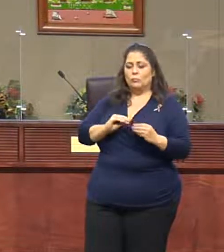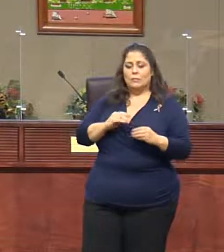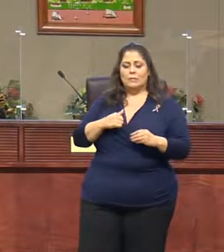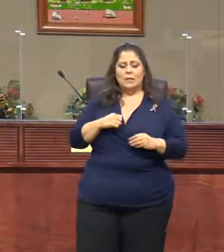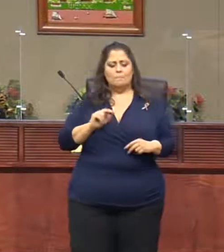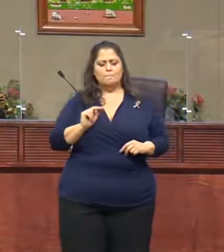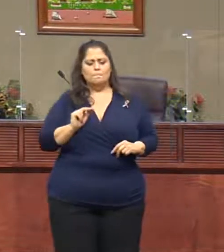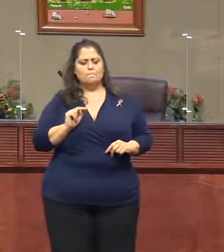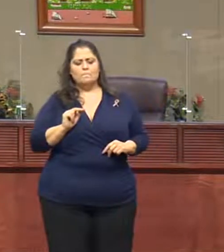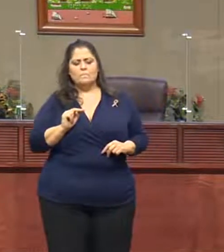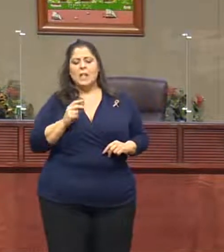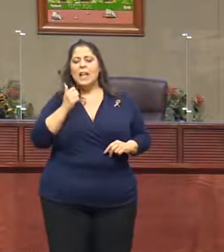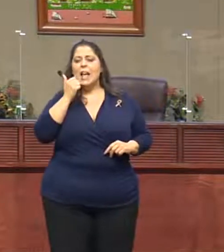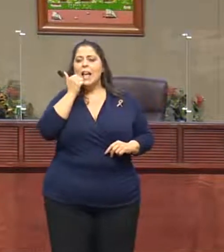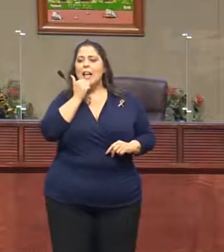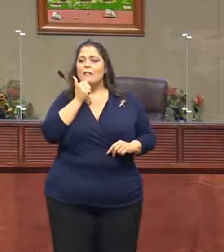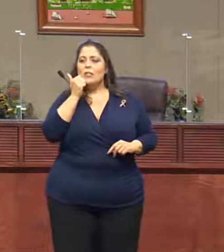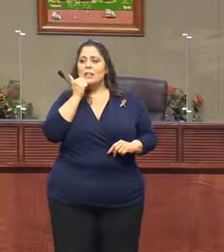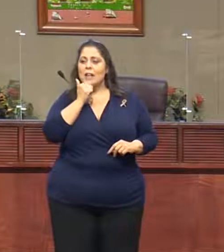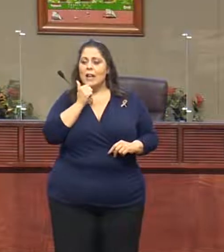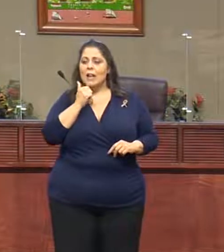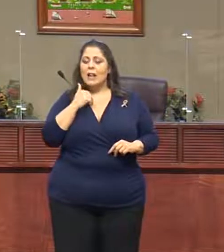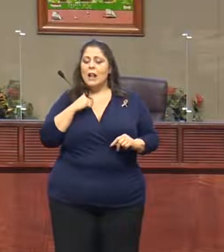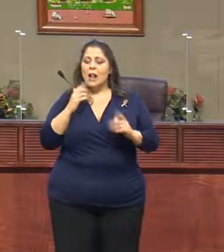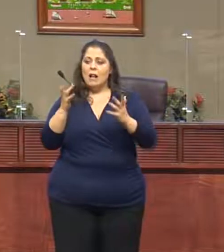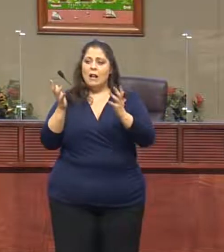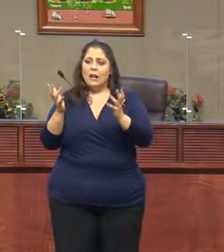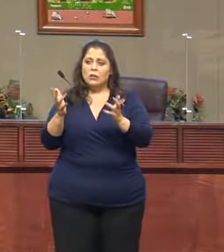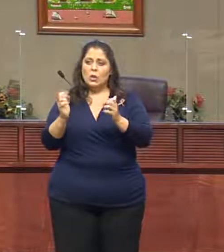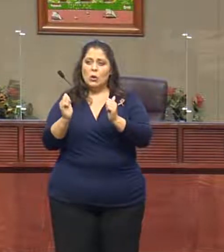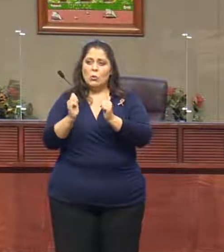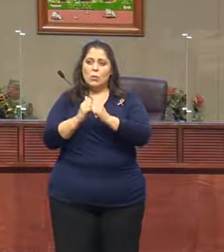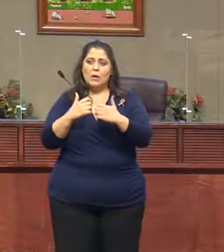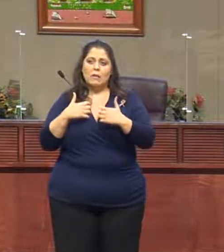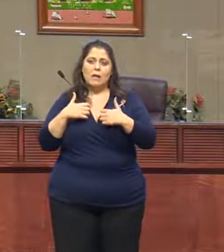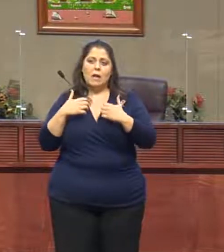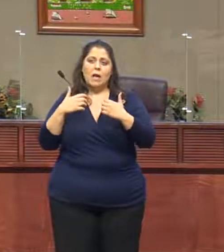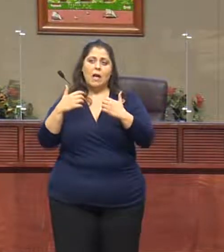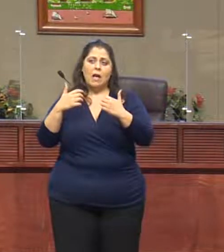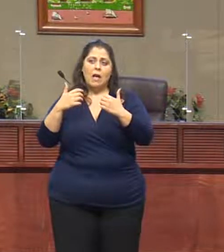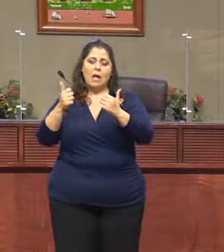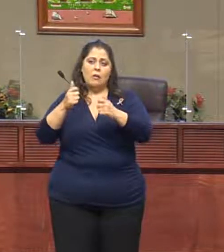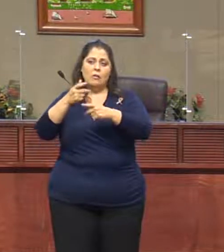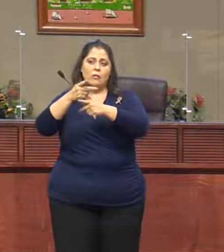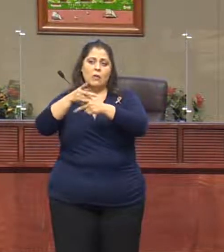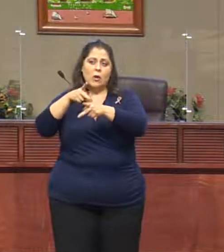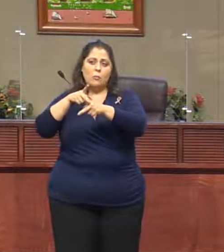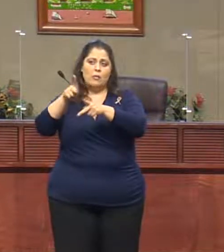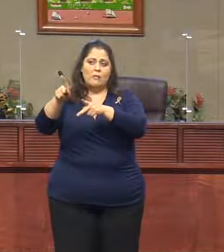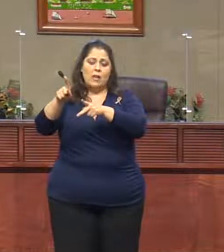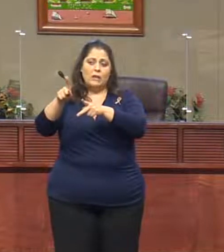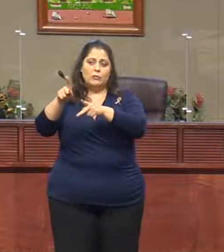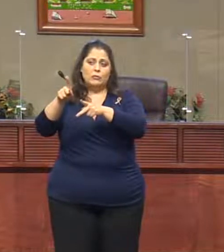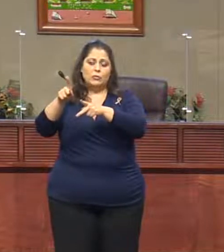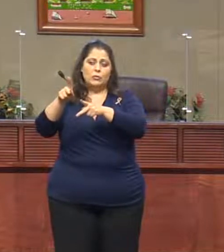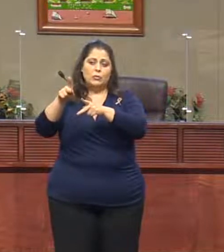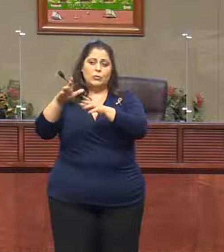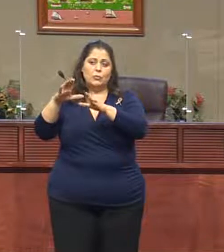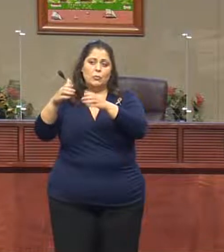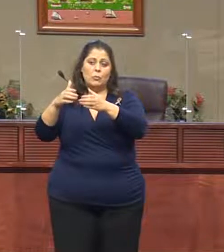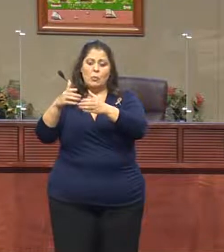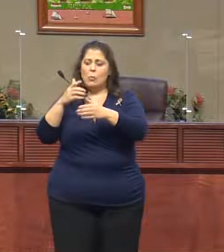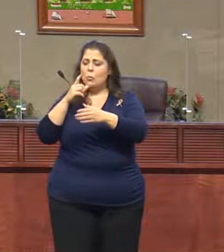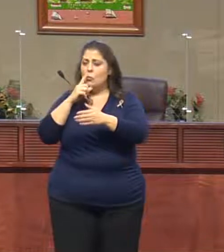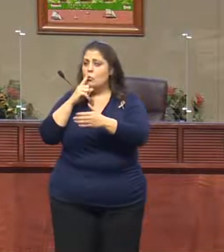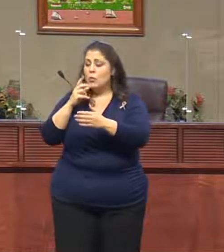that every day when I have conversations with our healthcare professionals of well-qualified,